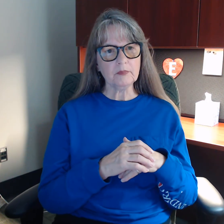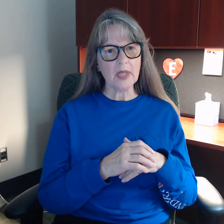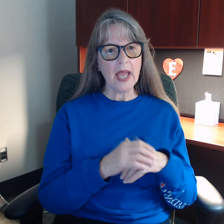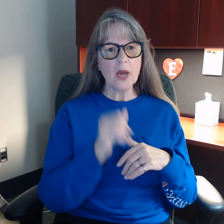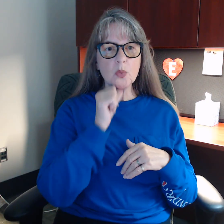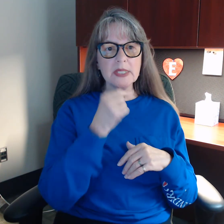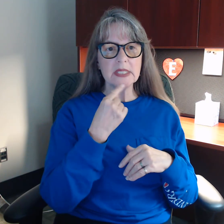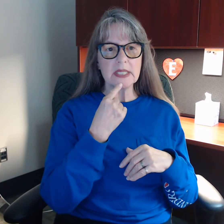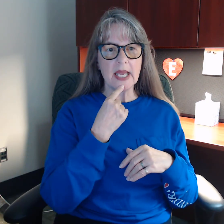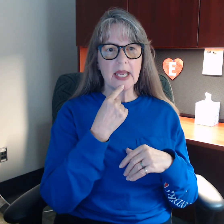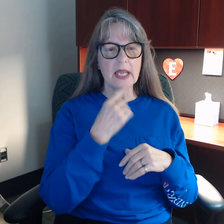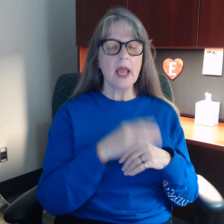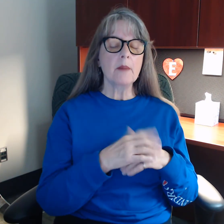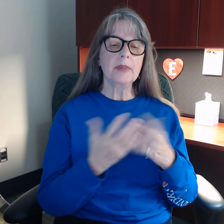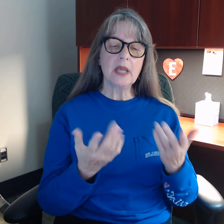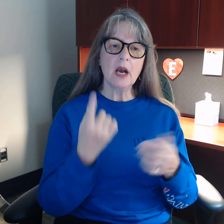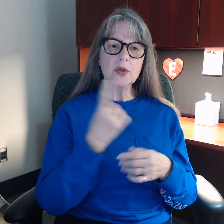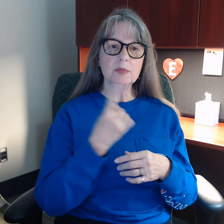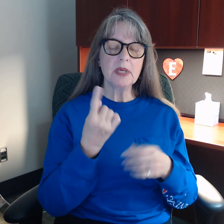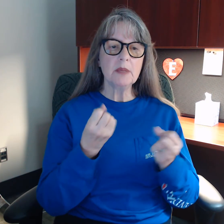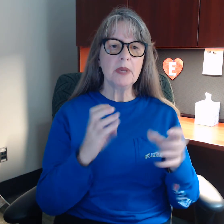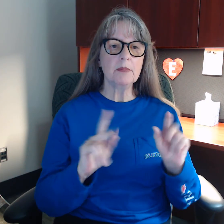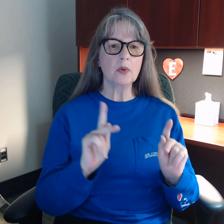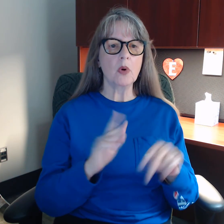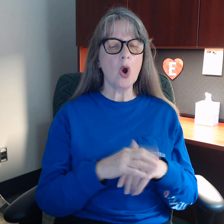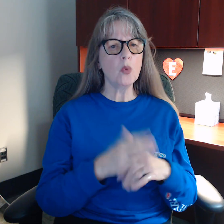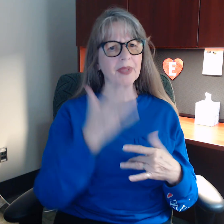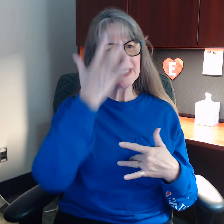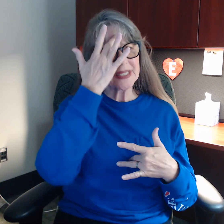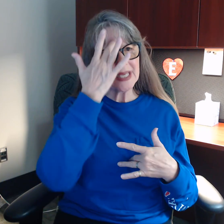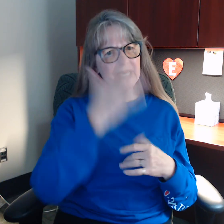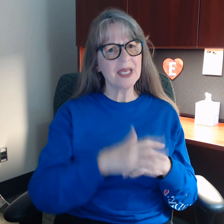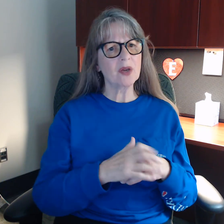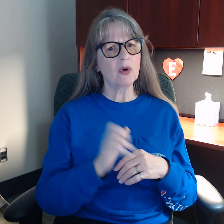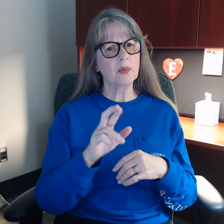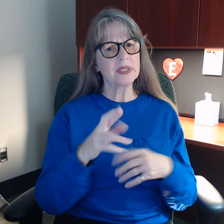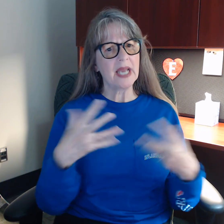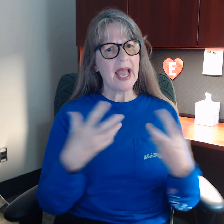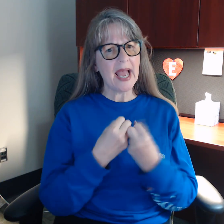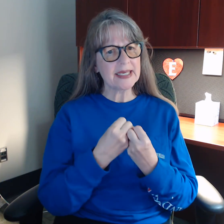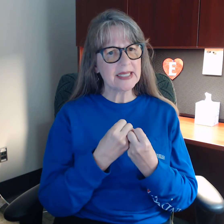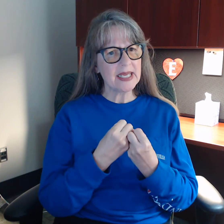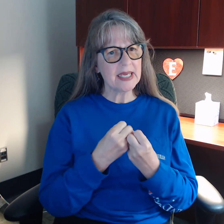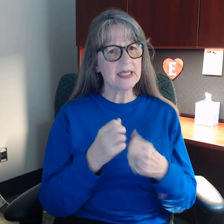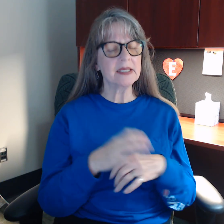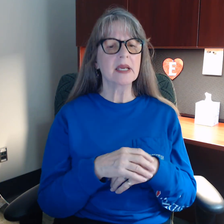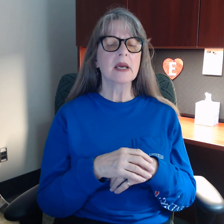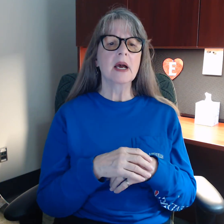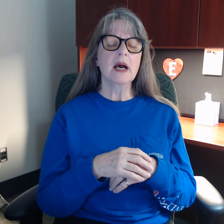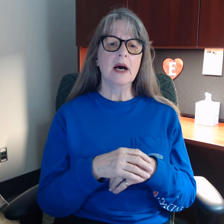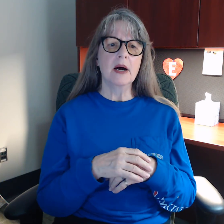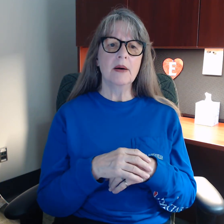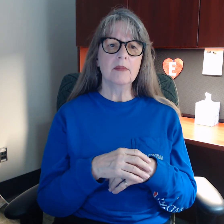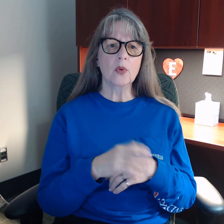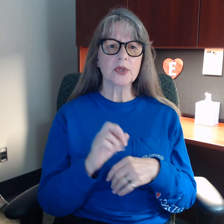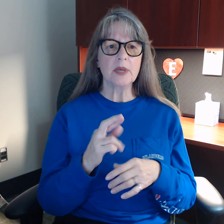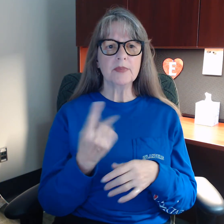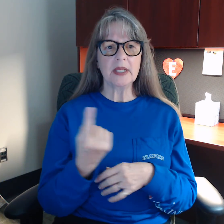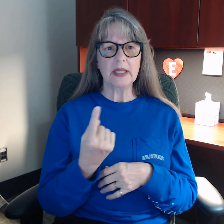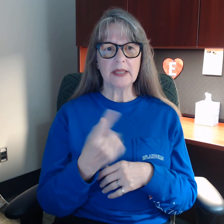I wouldn't say, because many people go, oh, were they sick, or was it an accident, or something like that.